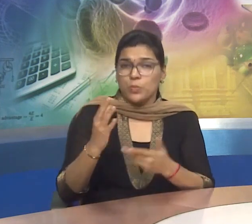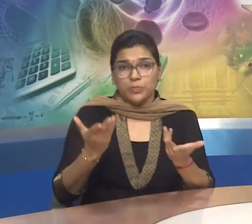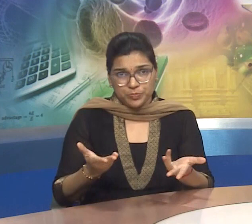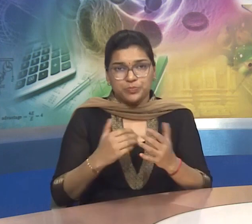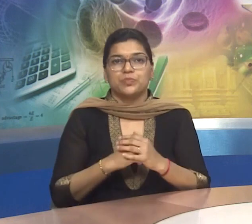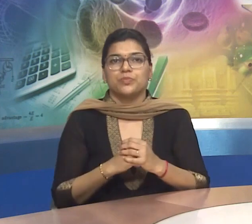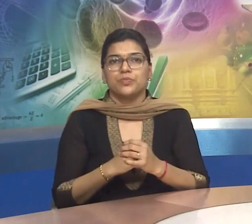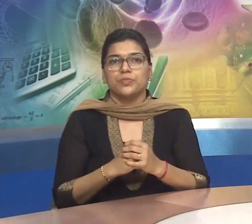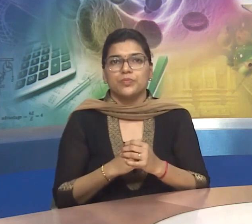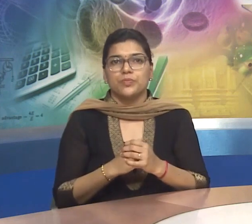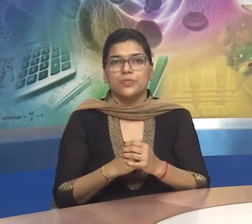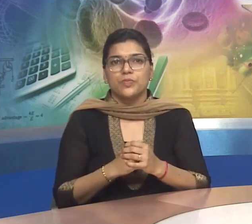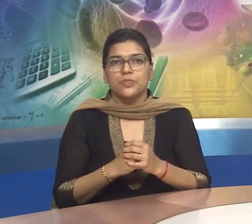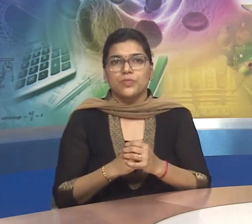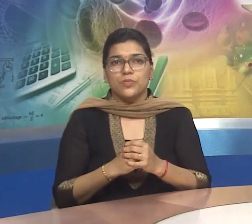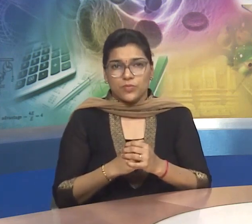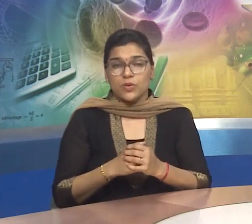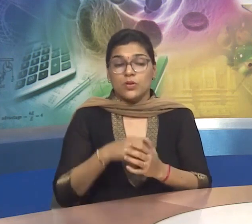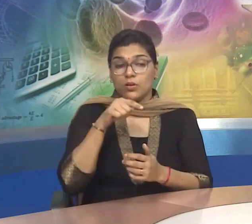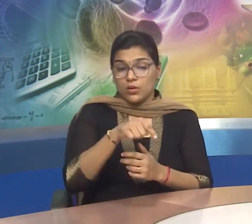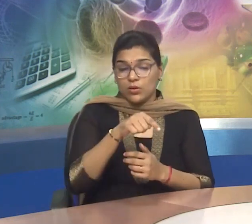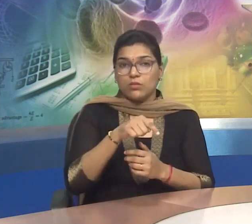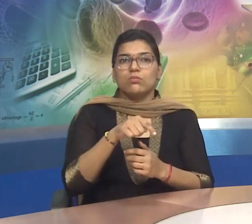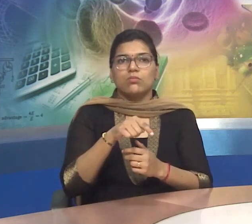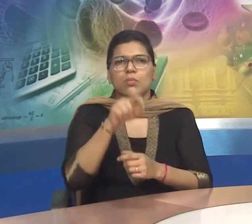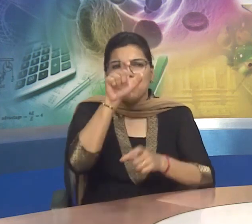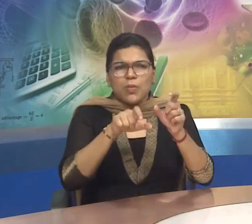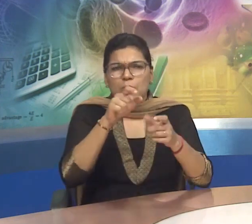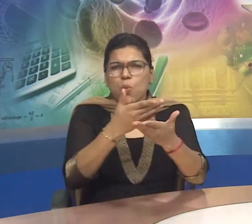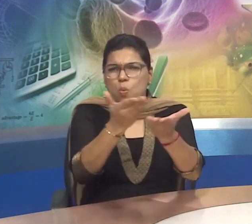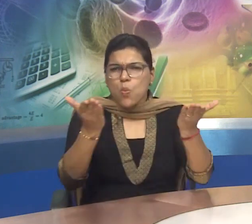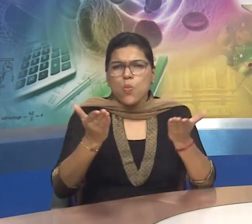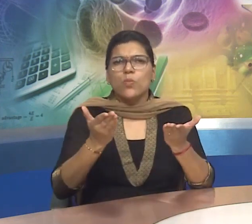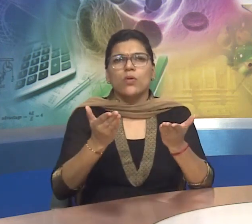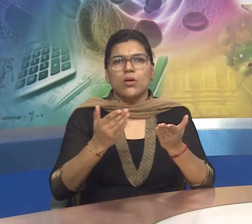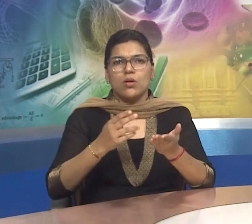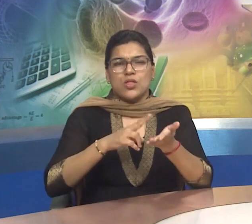All these fundamental rights are important. So, let us now understand this point.